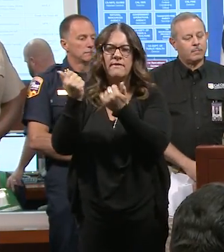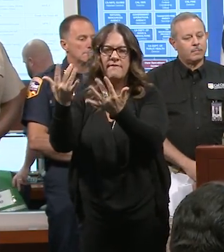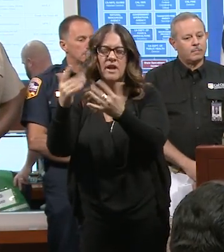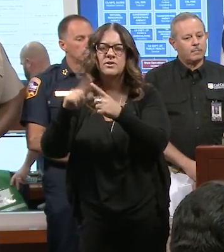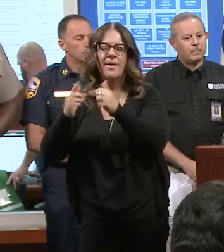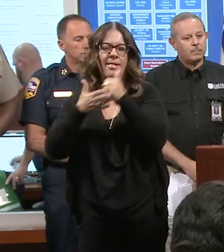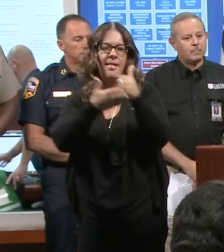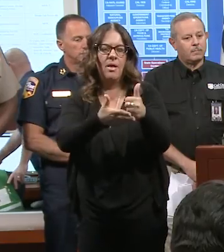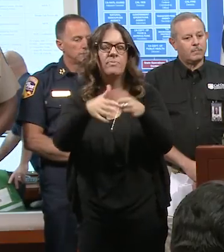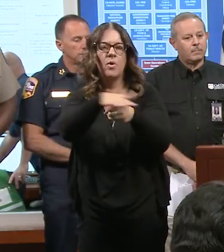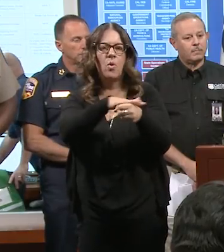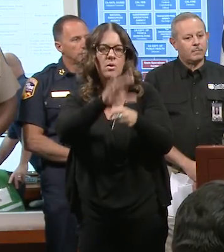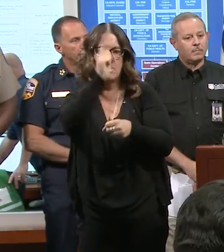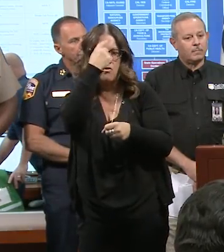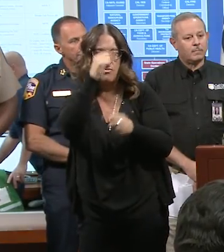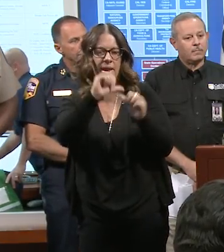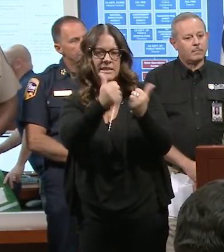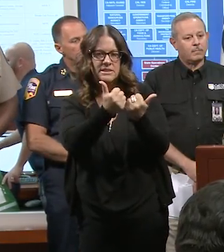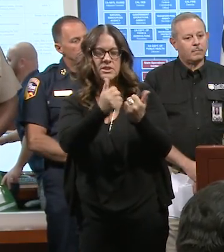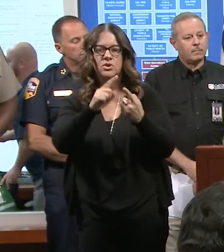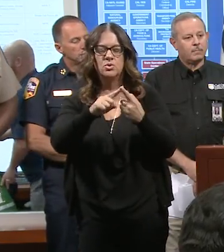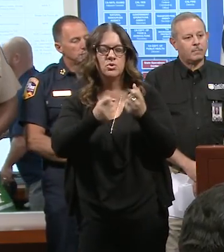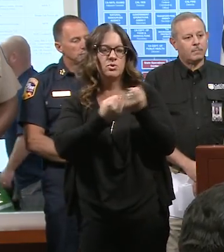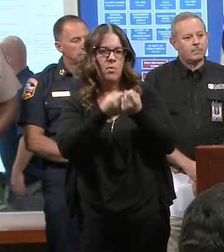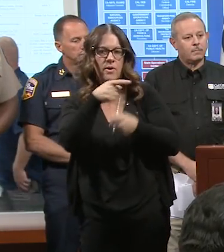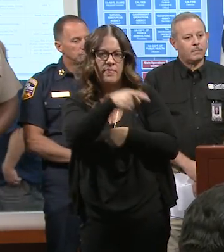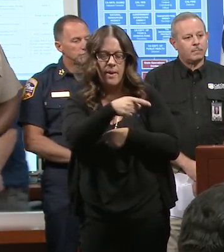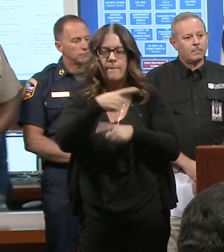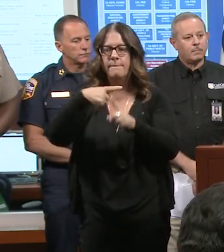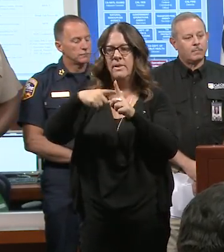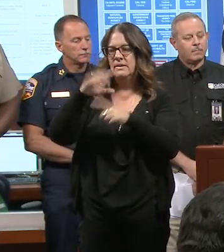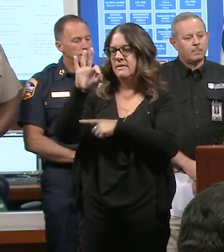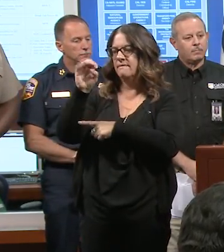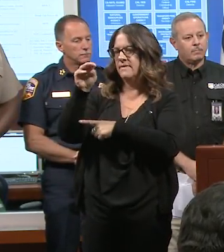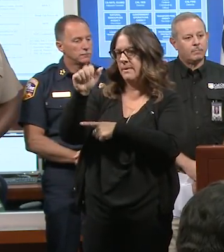local jurisdictions and to FEMA.